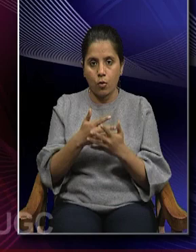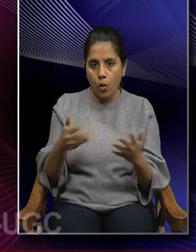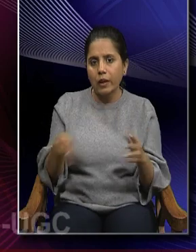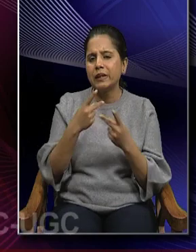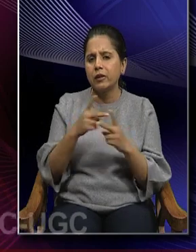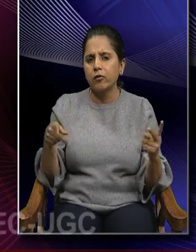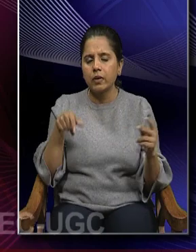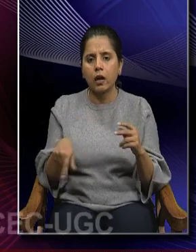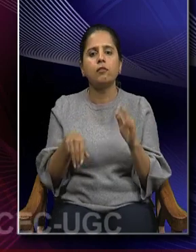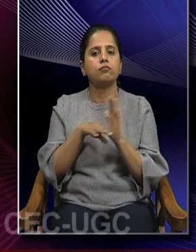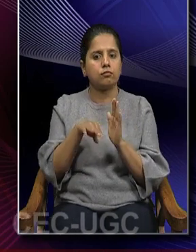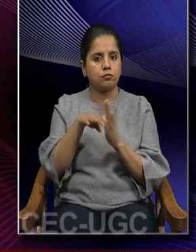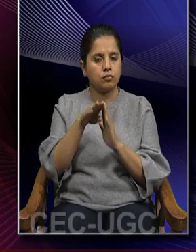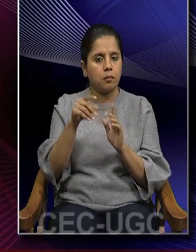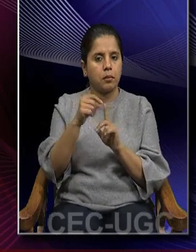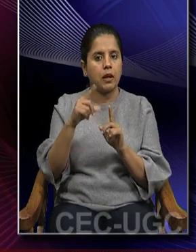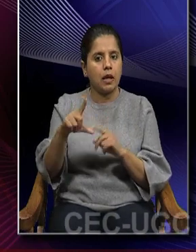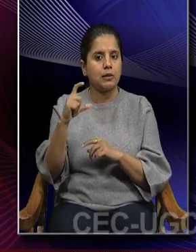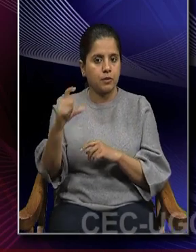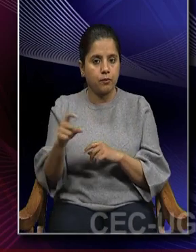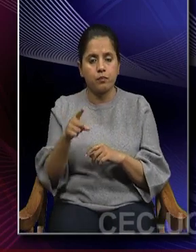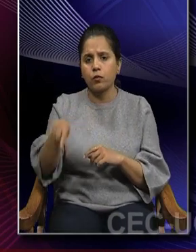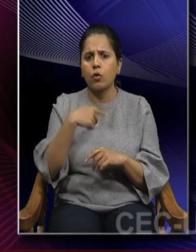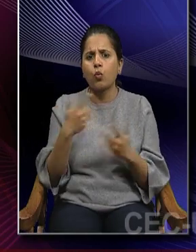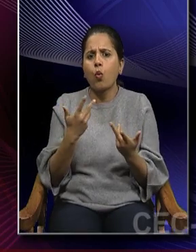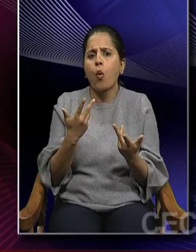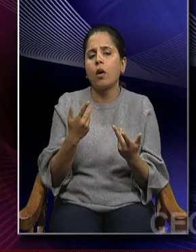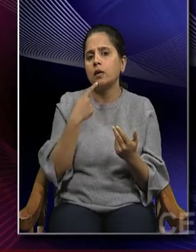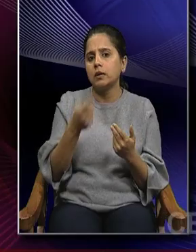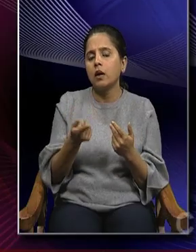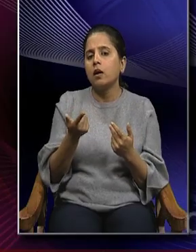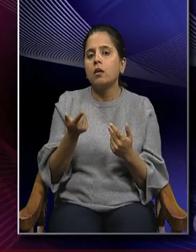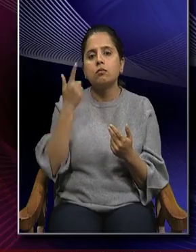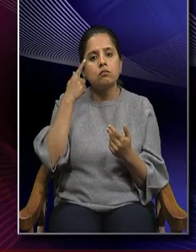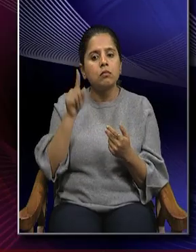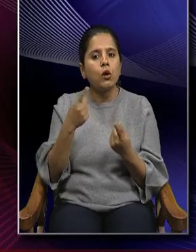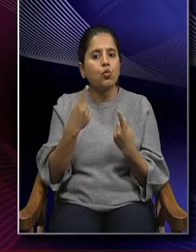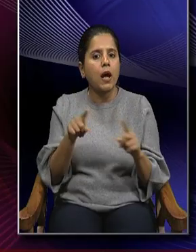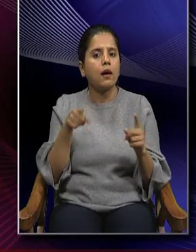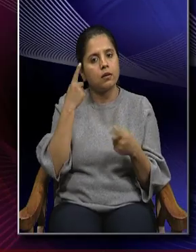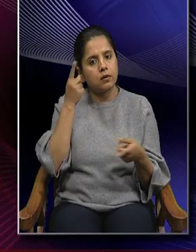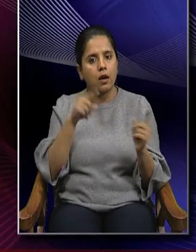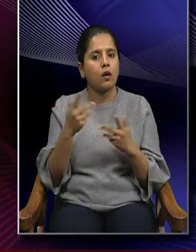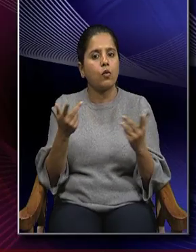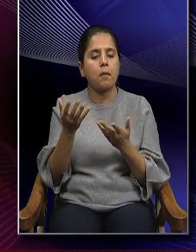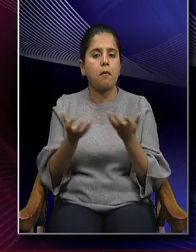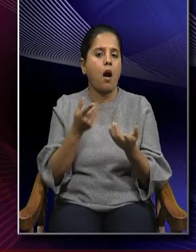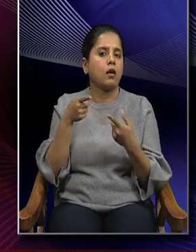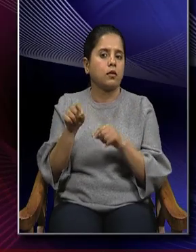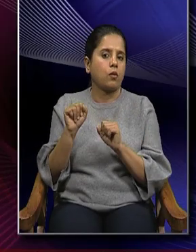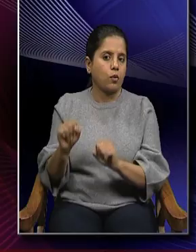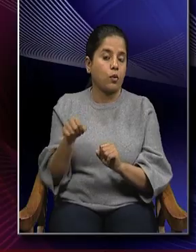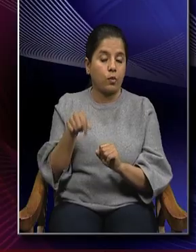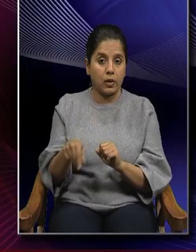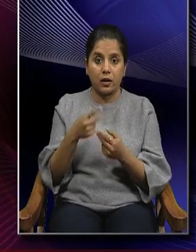different stages of PLC, that what should be an ideal strategy of a marketer according